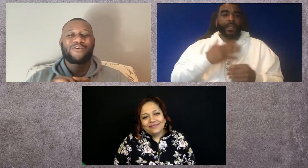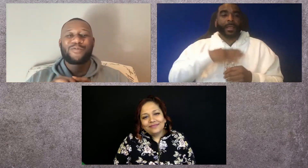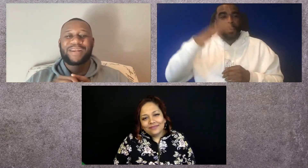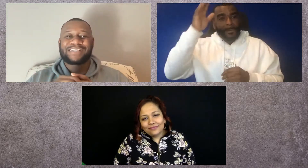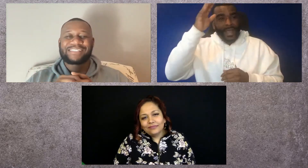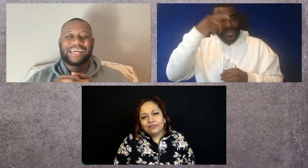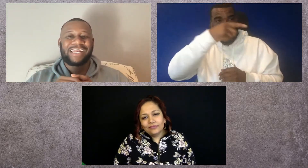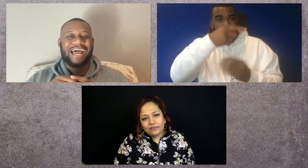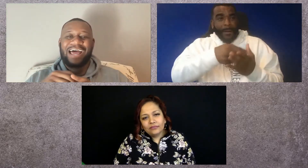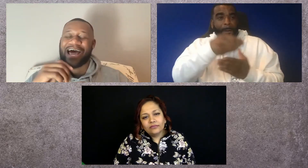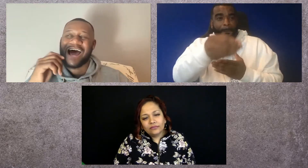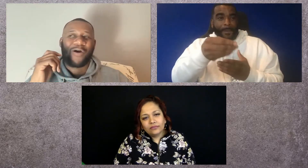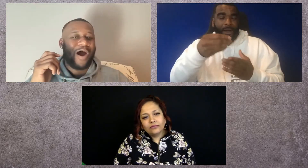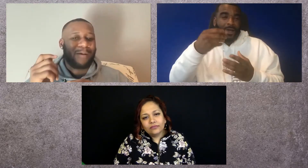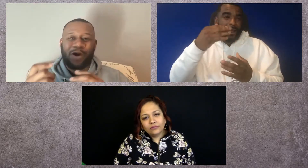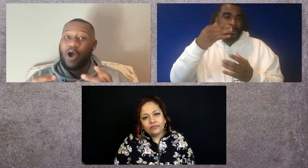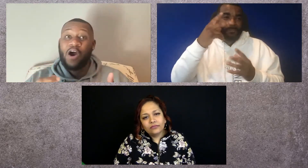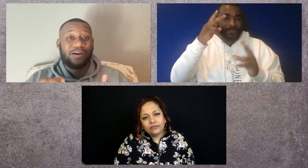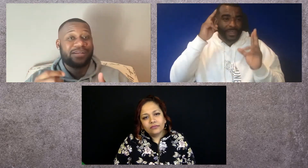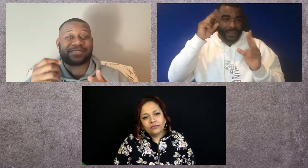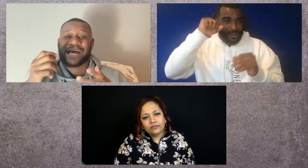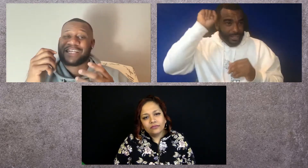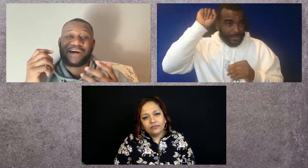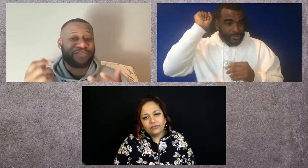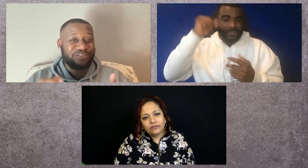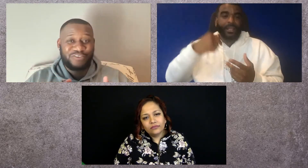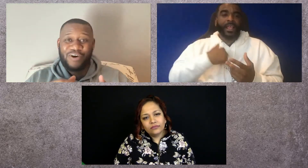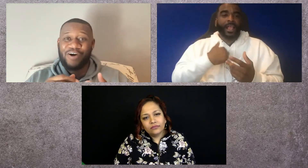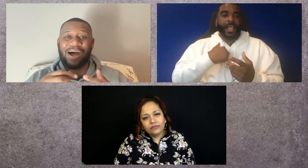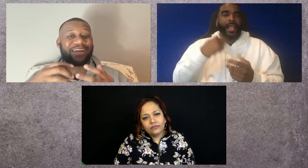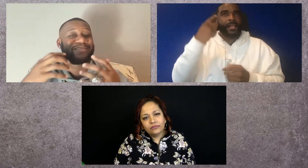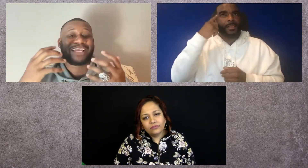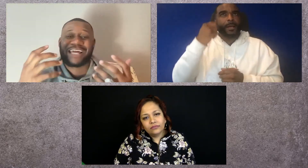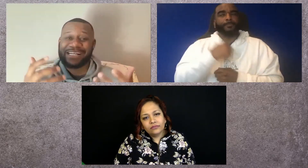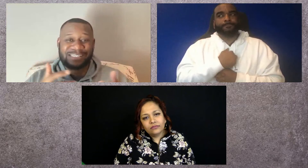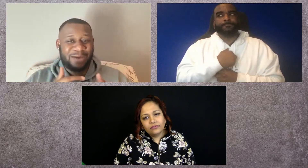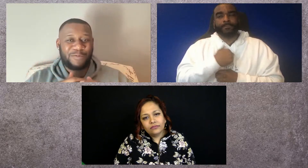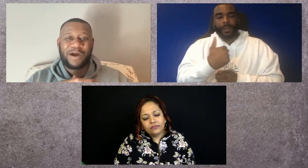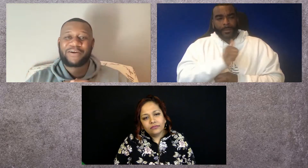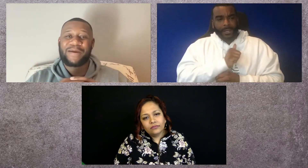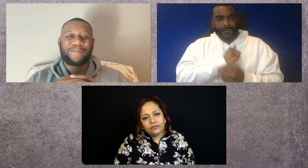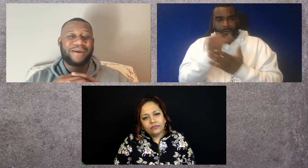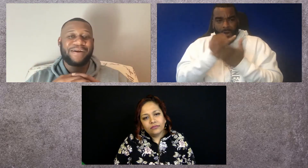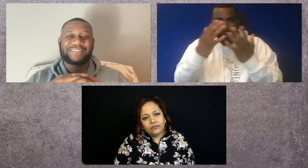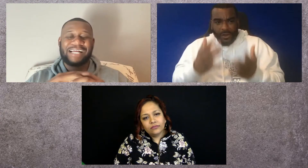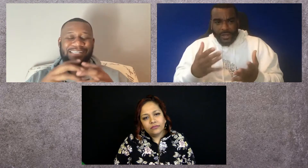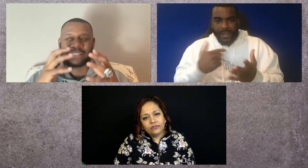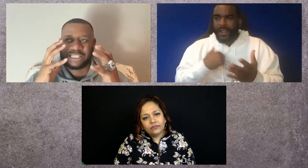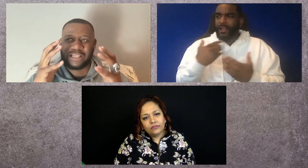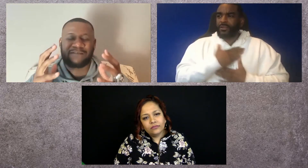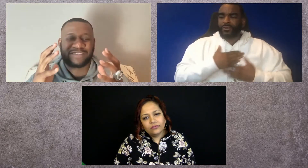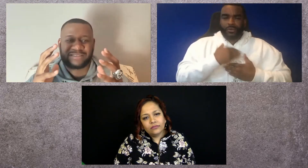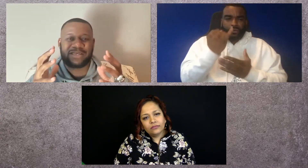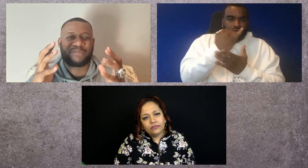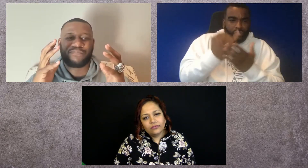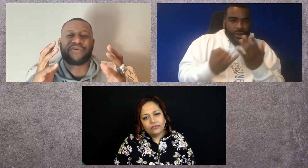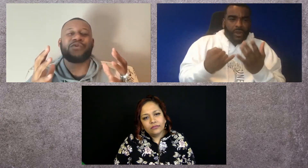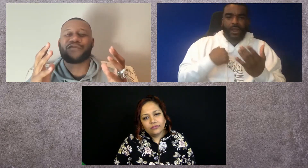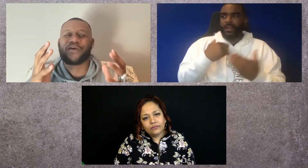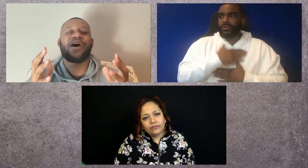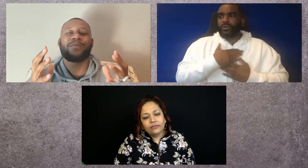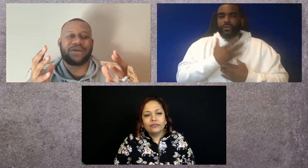corner of my room. And I said, I'm an artist. I love to draw. I love the landscape with my grandparents. I just love to